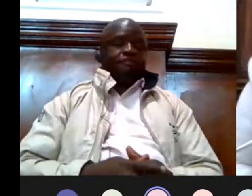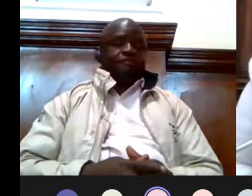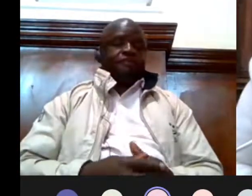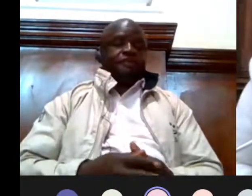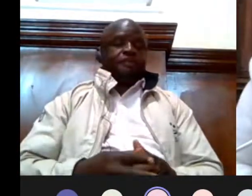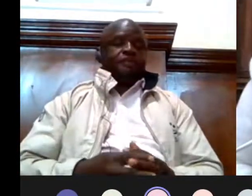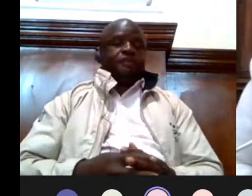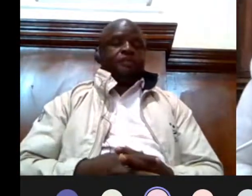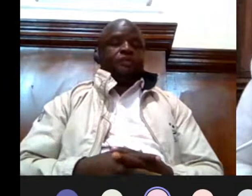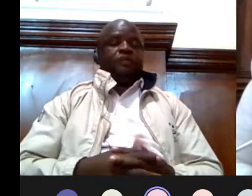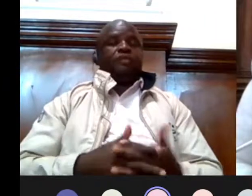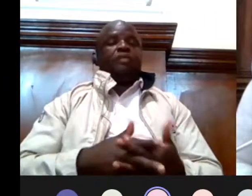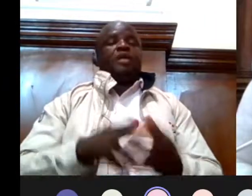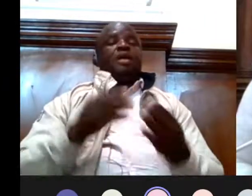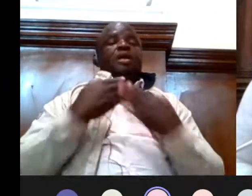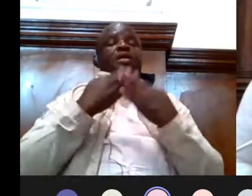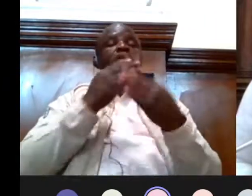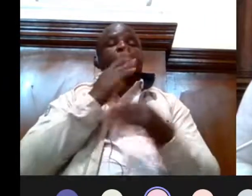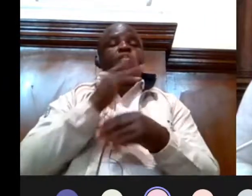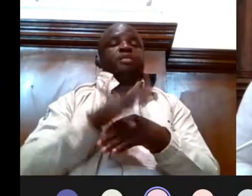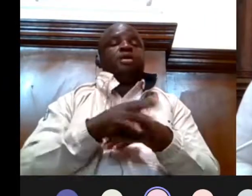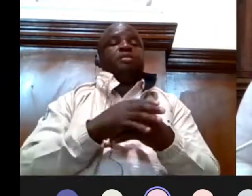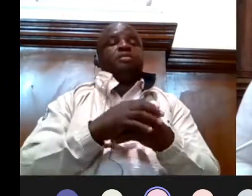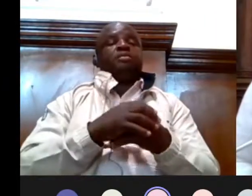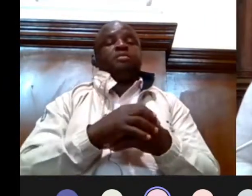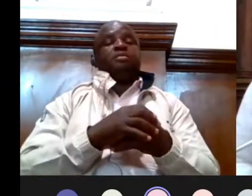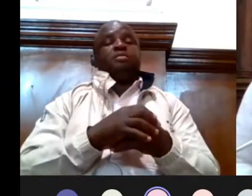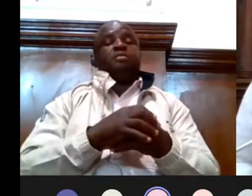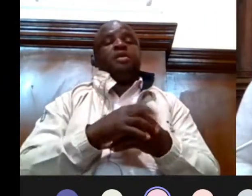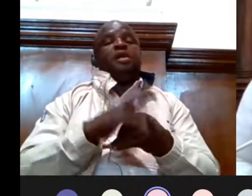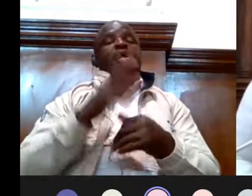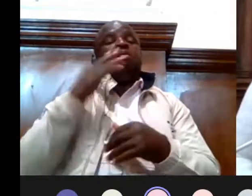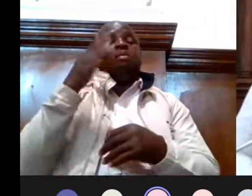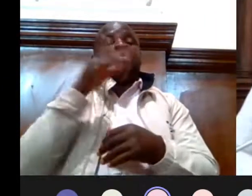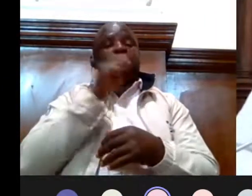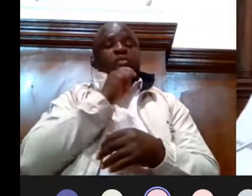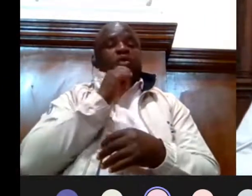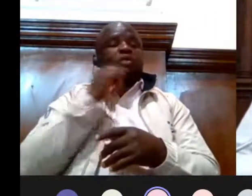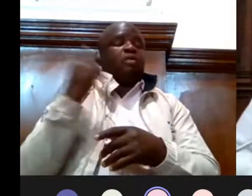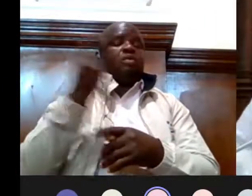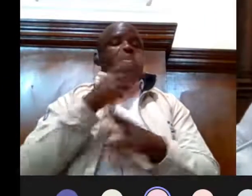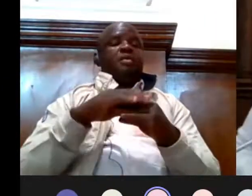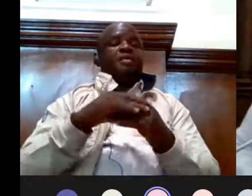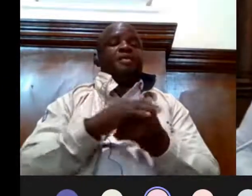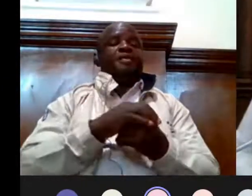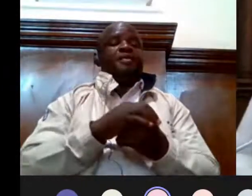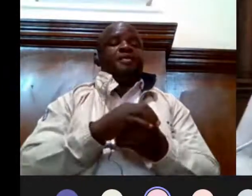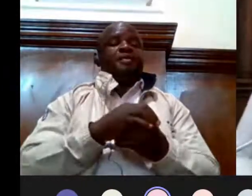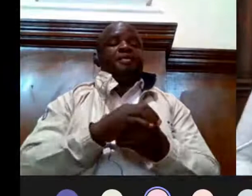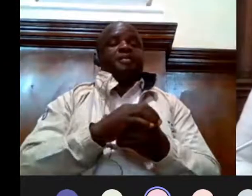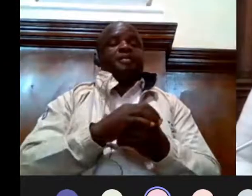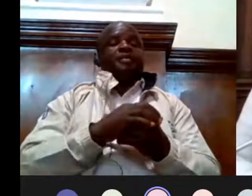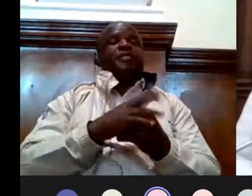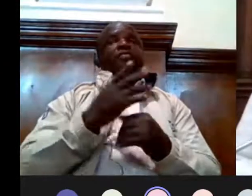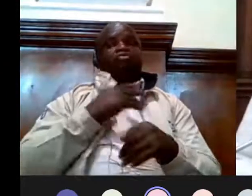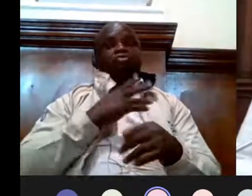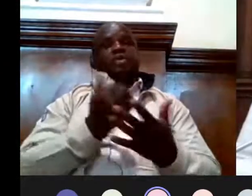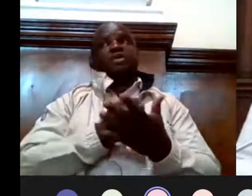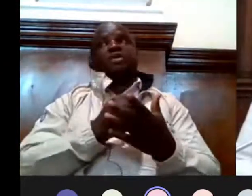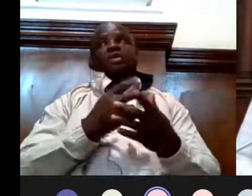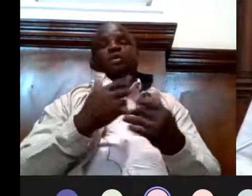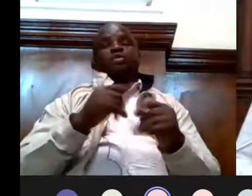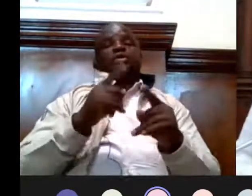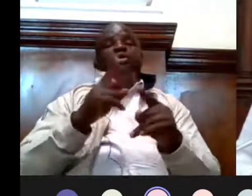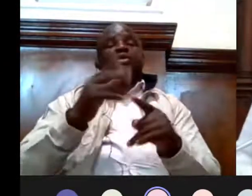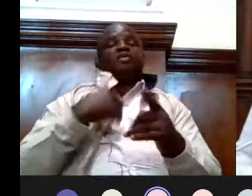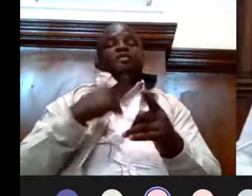Thank you, Honorable Speaker, and good morning to honorable members. Let me take this opportunity to join the rest